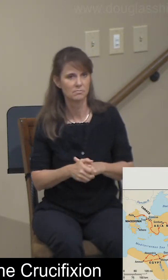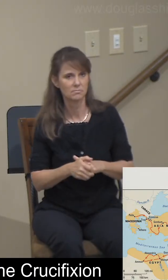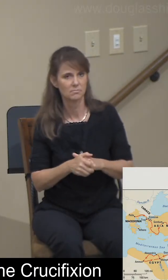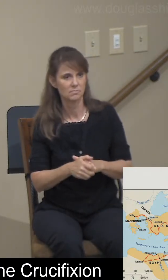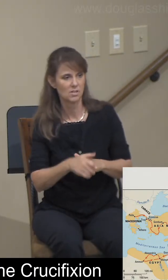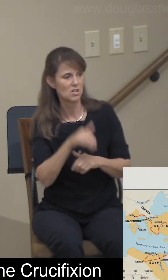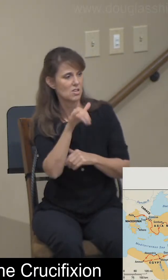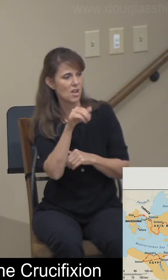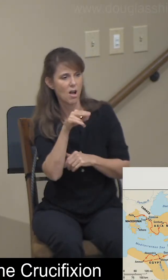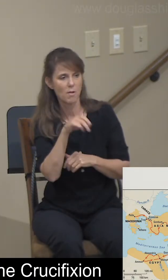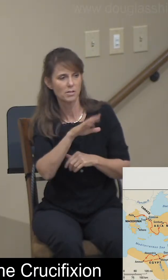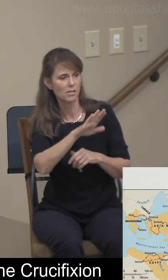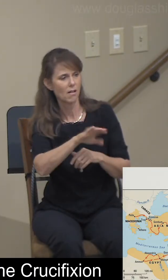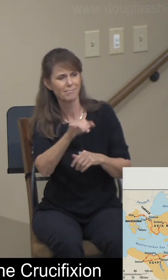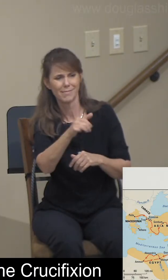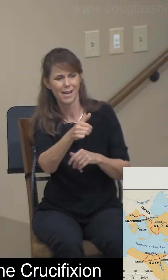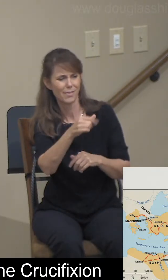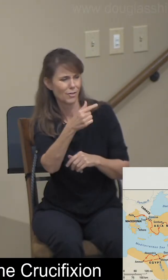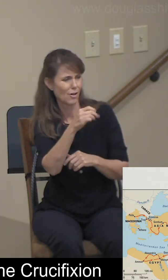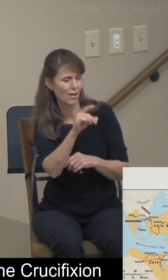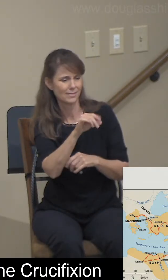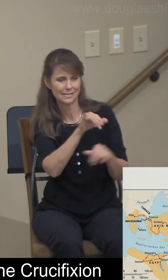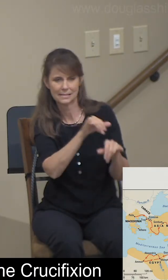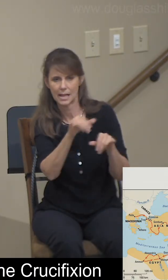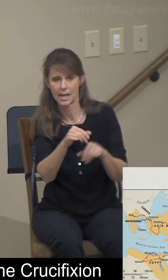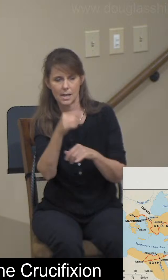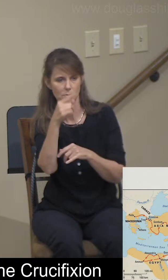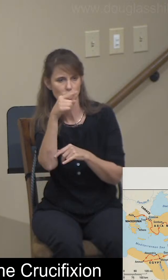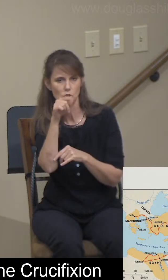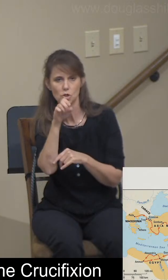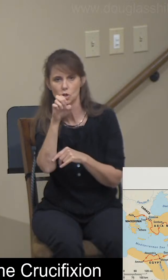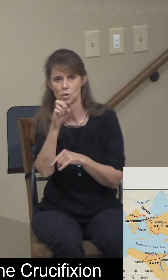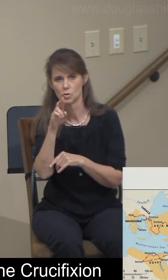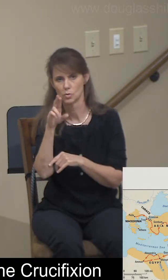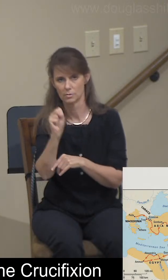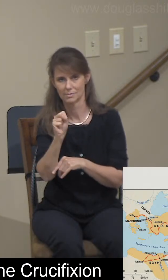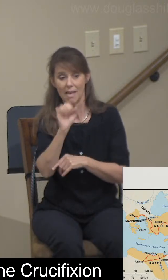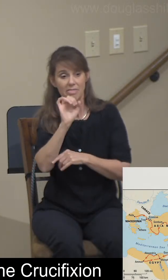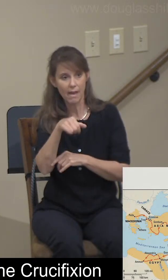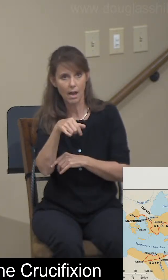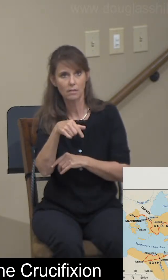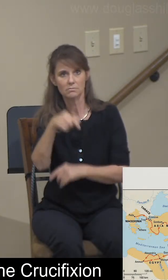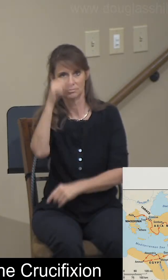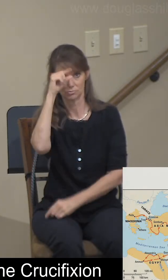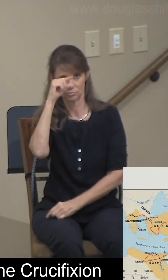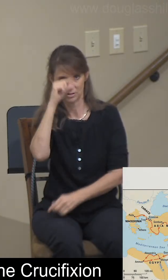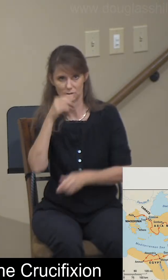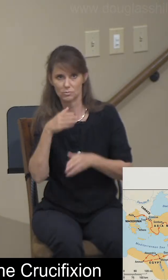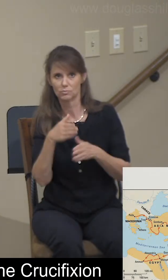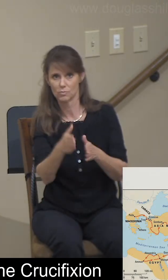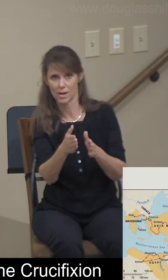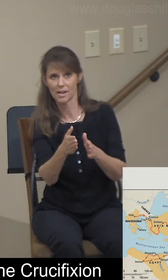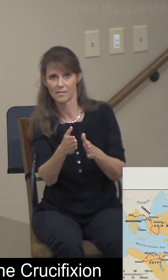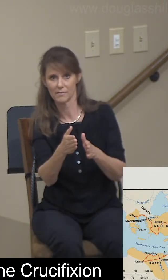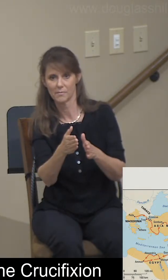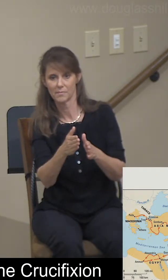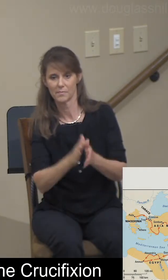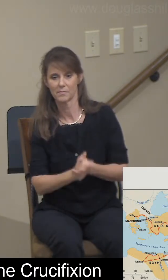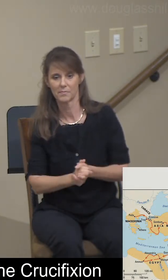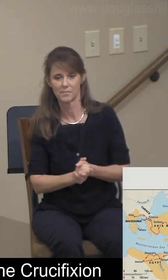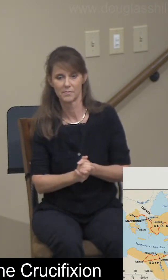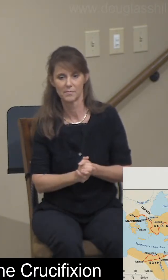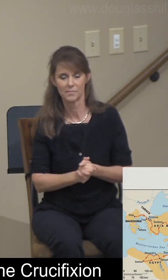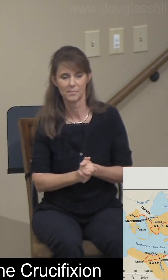just merge these ideas together as one. This was the Greek approach. Anyone who even has an elementary understanding of the Old